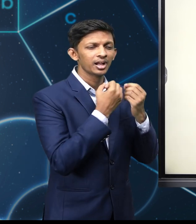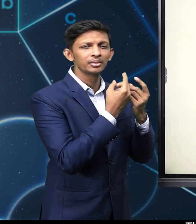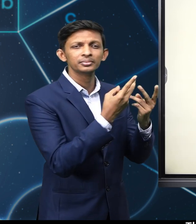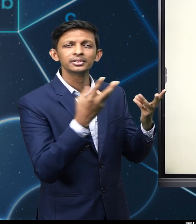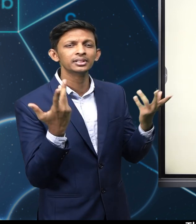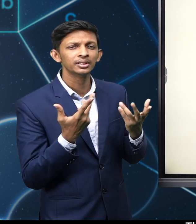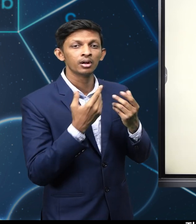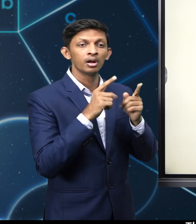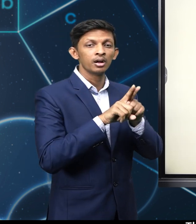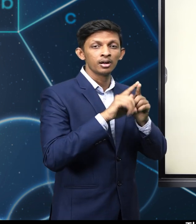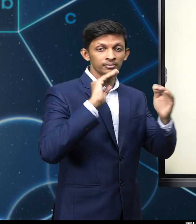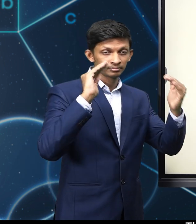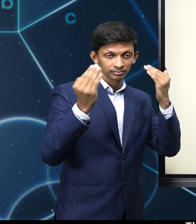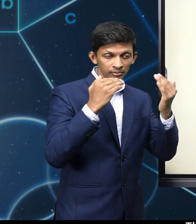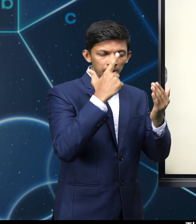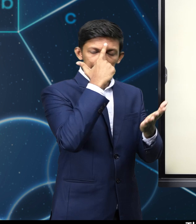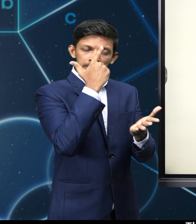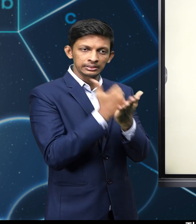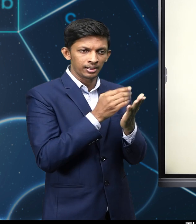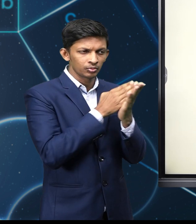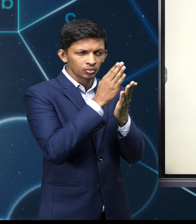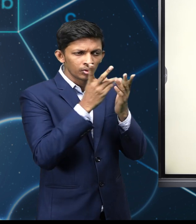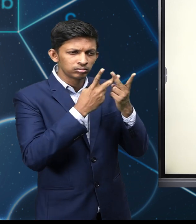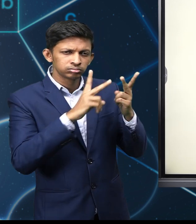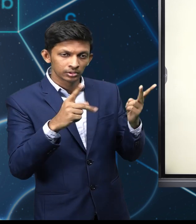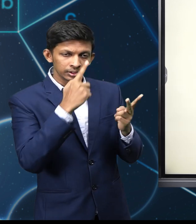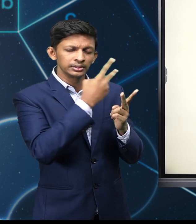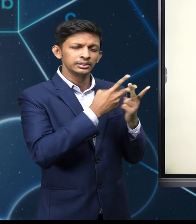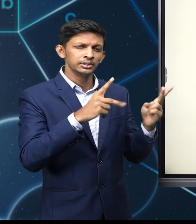The quantities taken for comparison decide the type of variation.